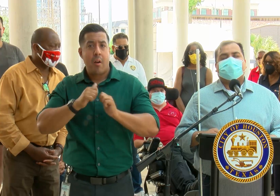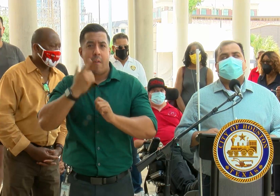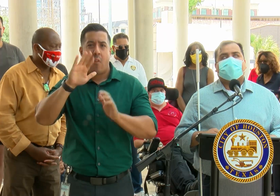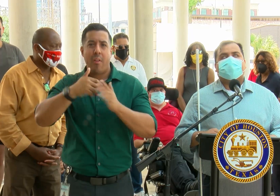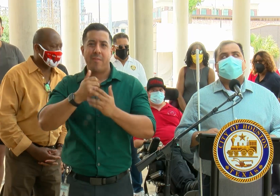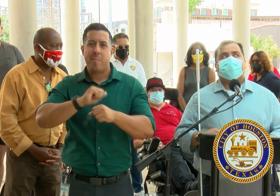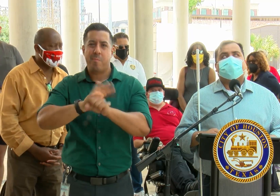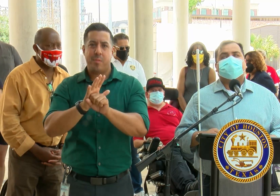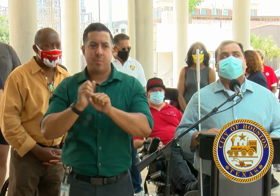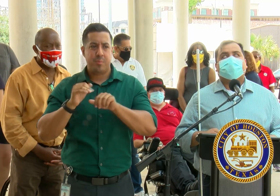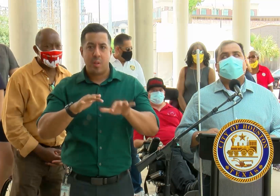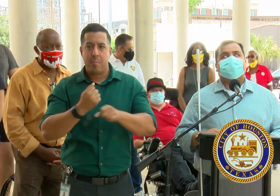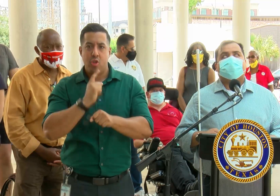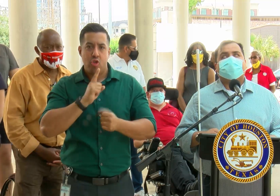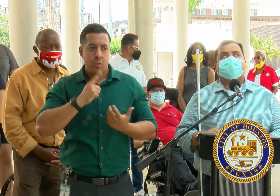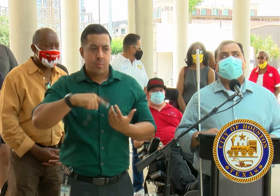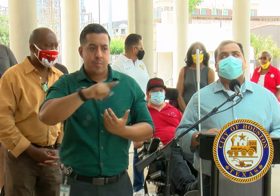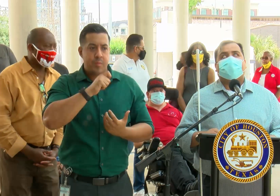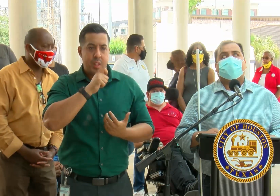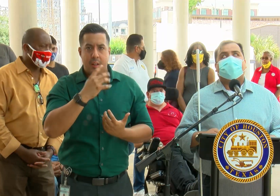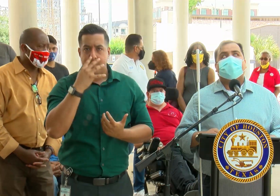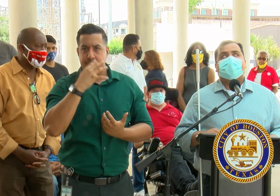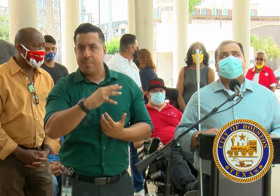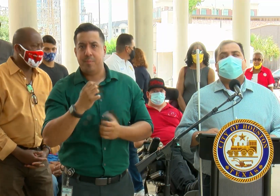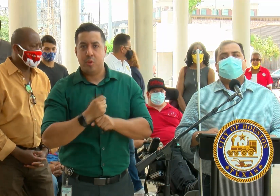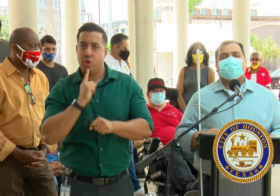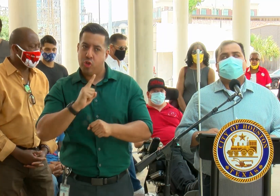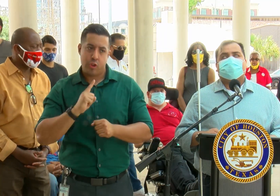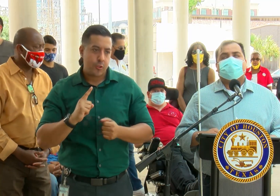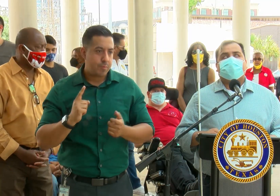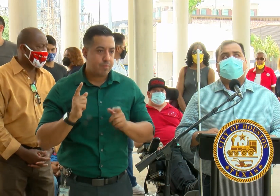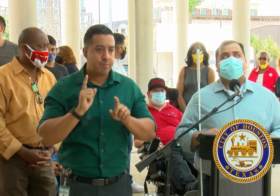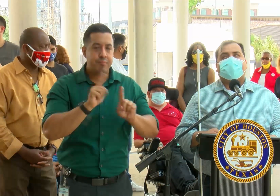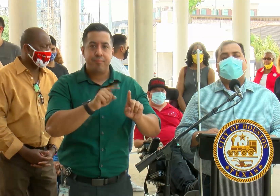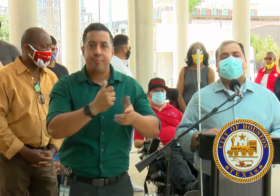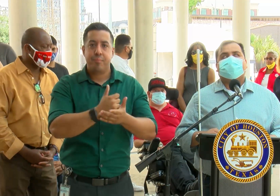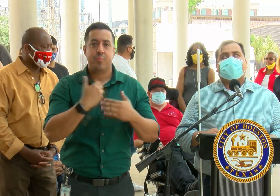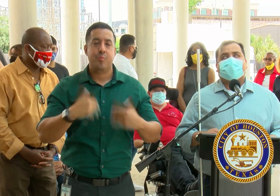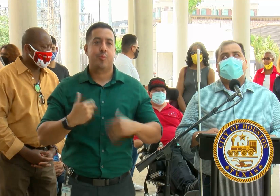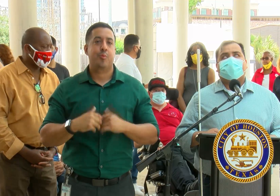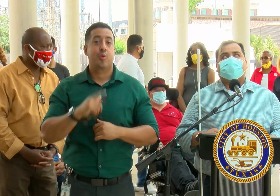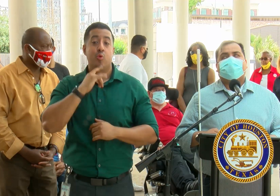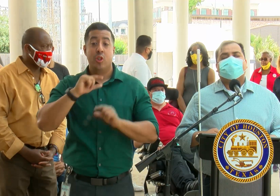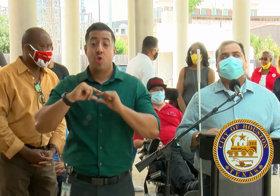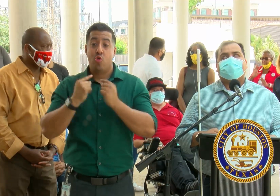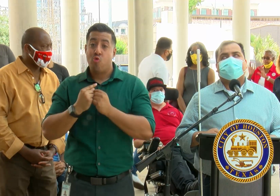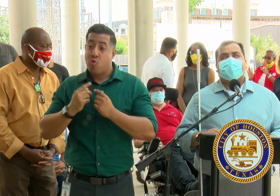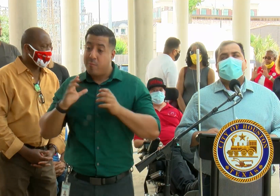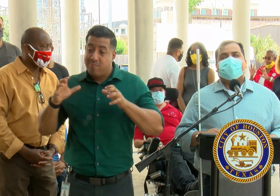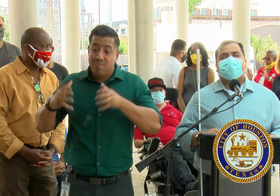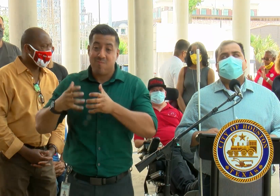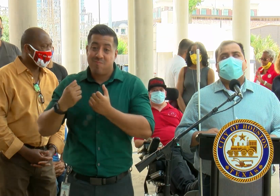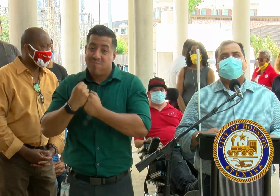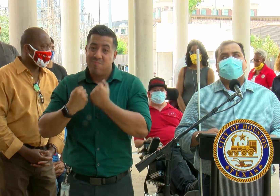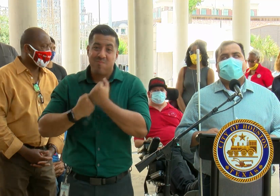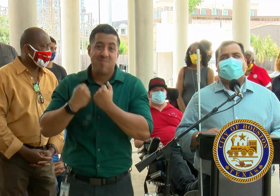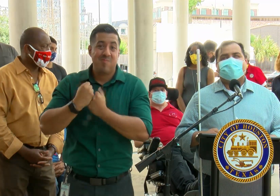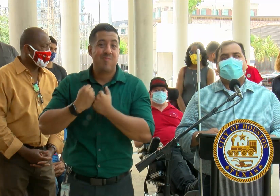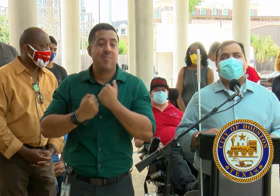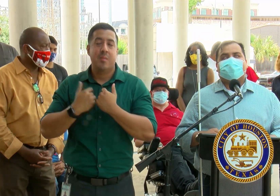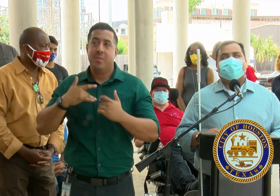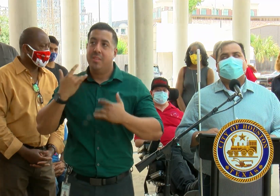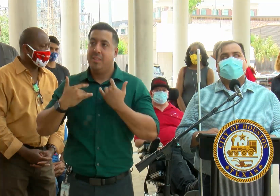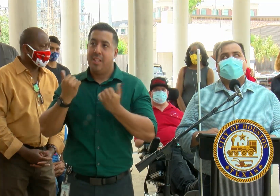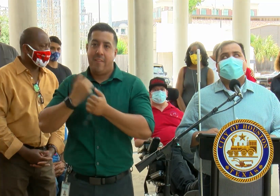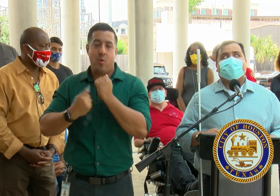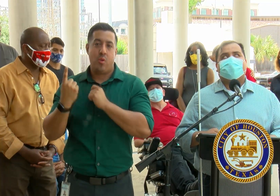and making sure that people with disabilities don't get left behind. So this is a group effort. I'm excited everyone is here. If you have not